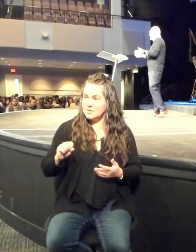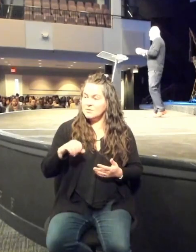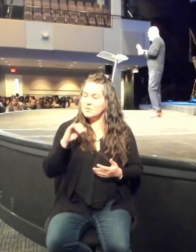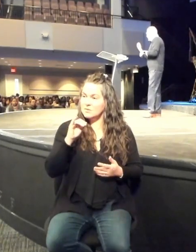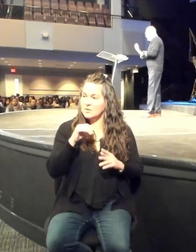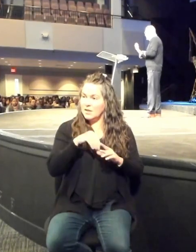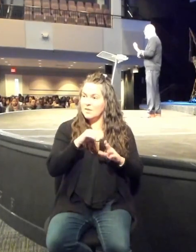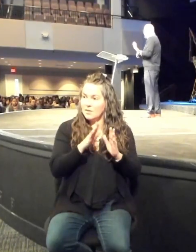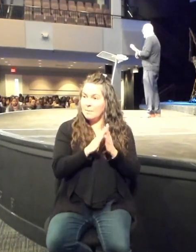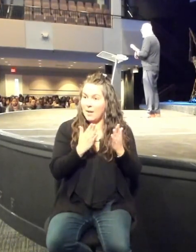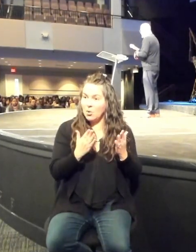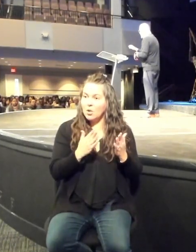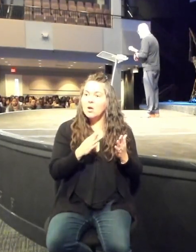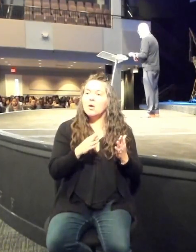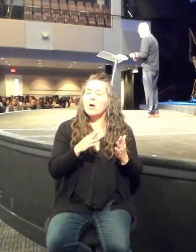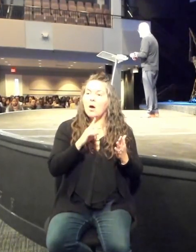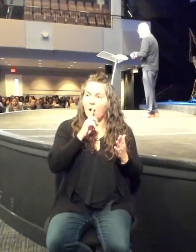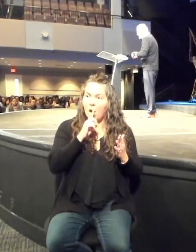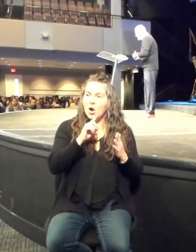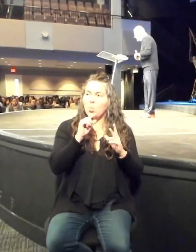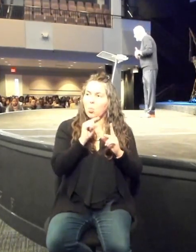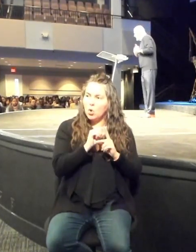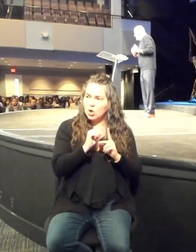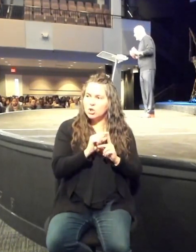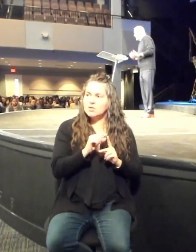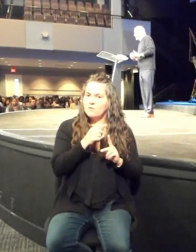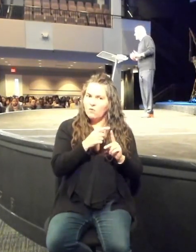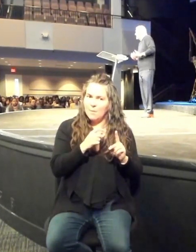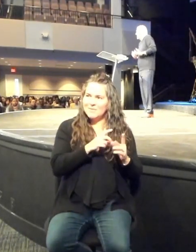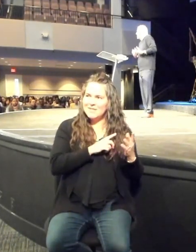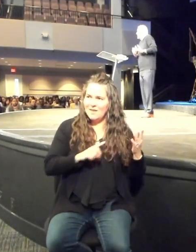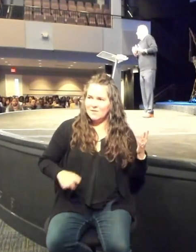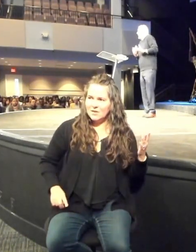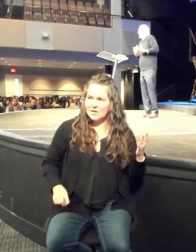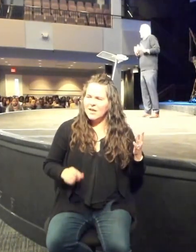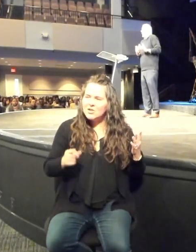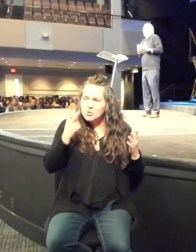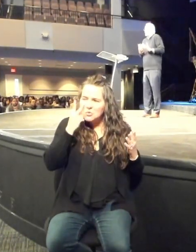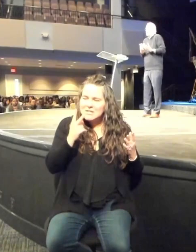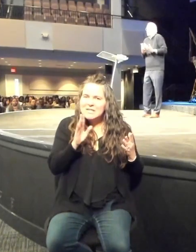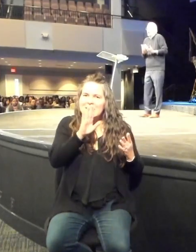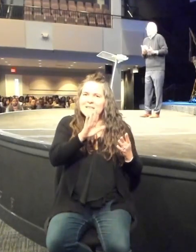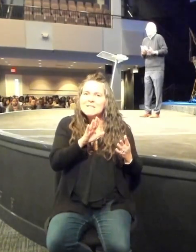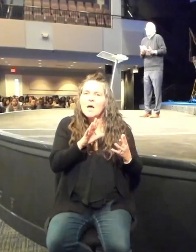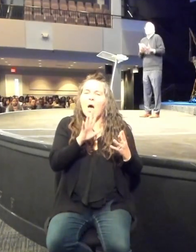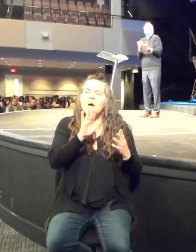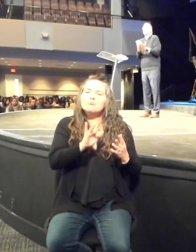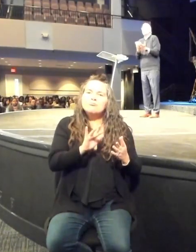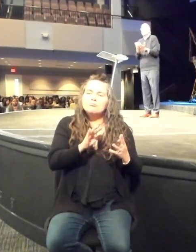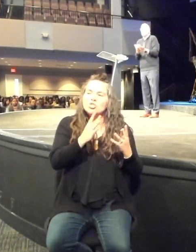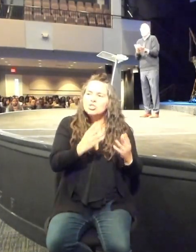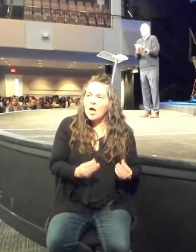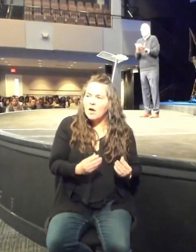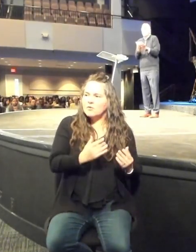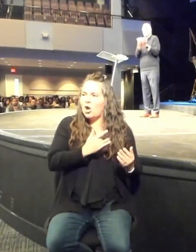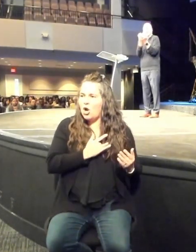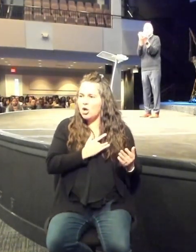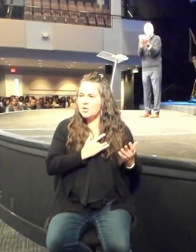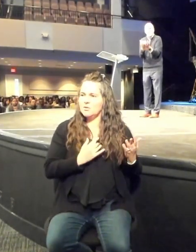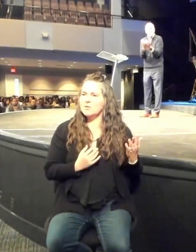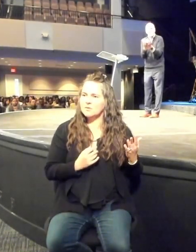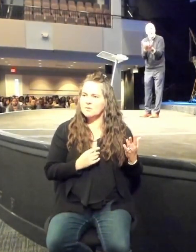wrote, words, lyrics that he penned. And you see the tenderness, the tender part of David coming forth. He understood